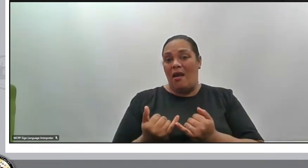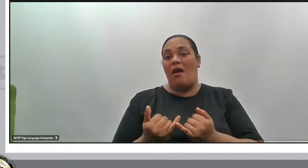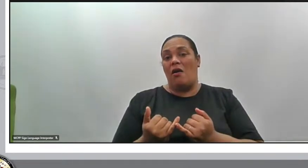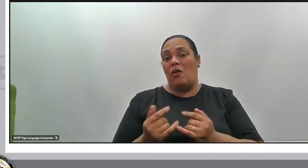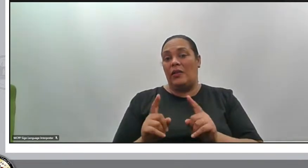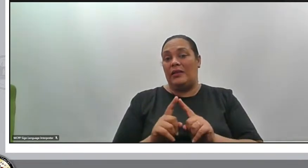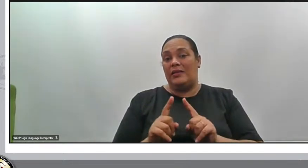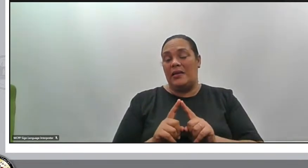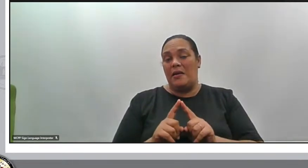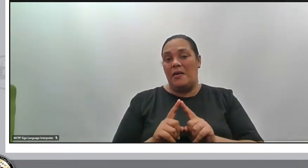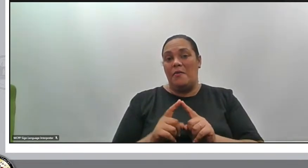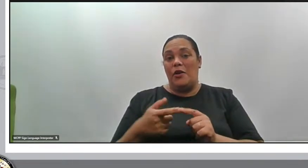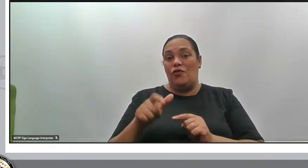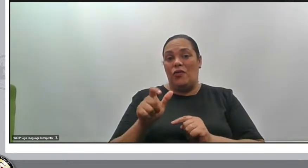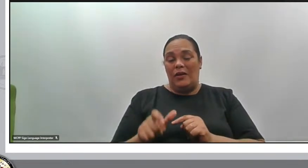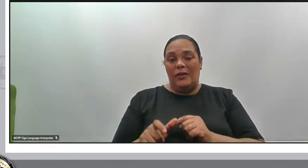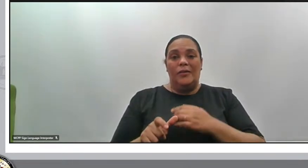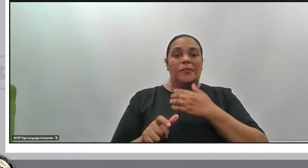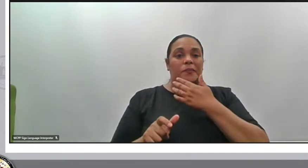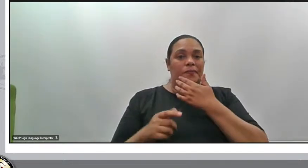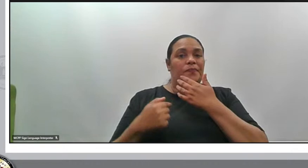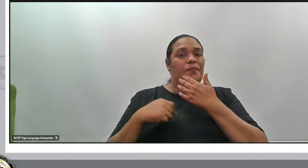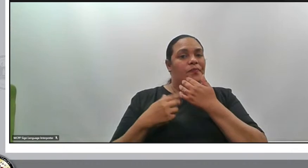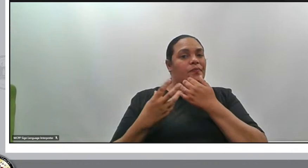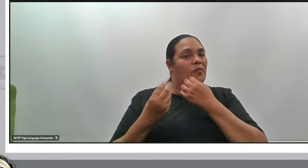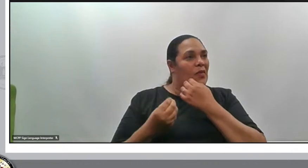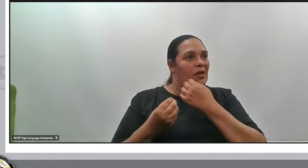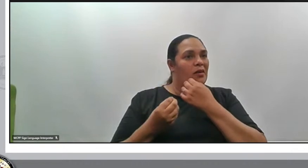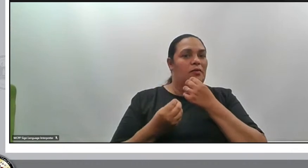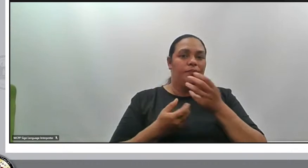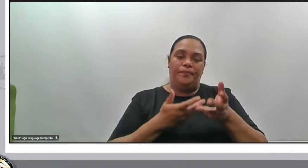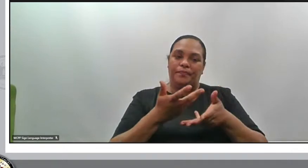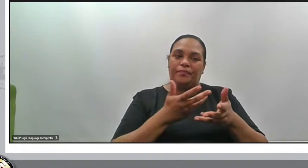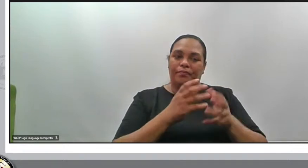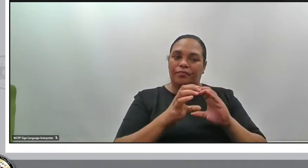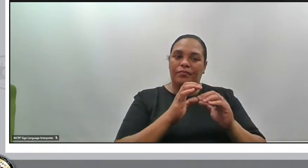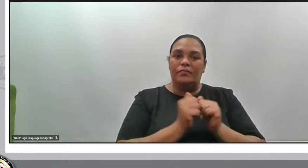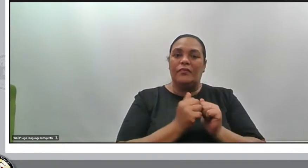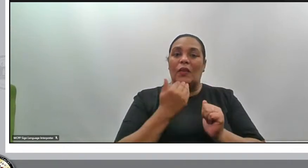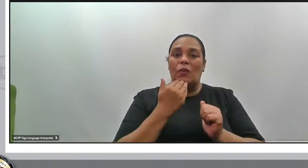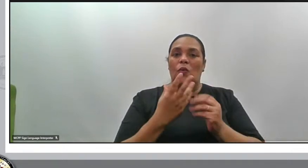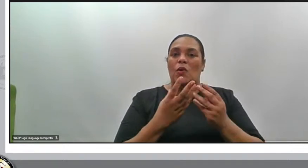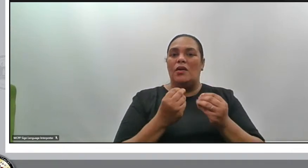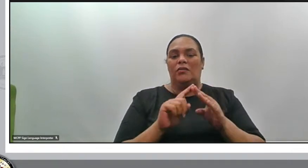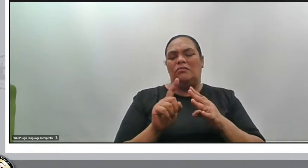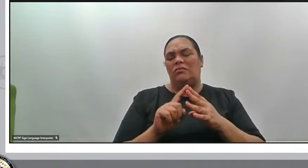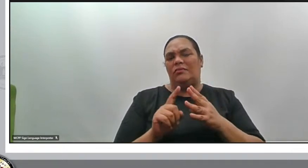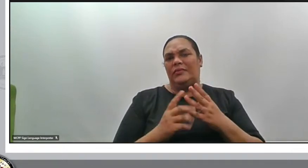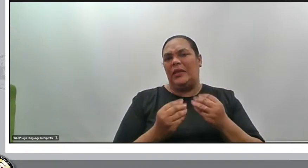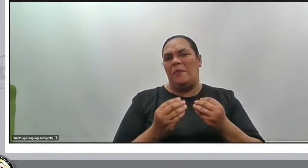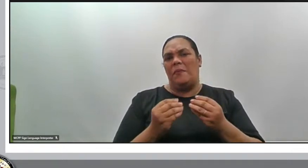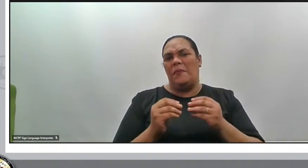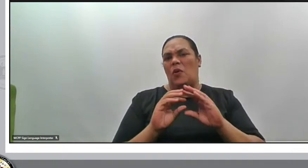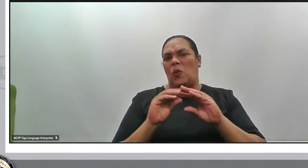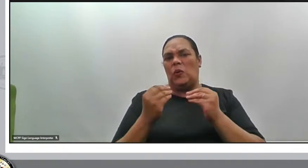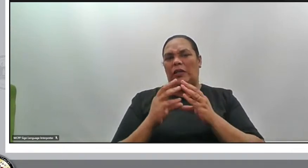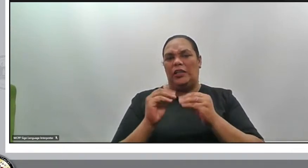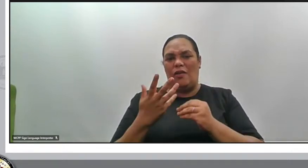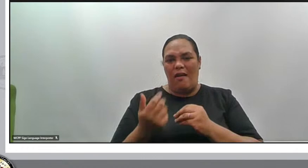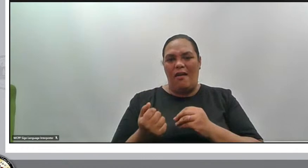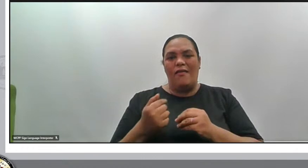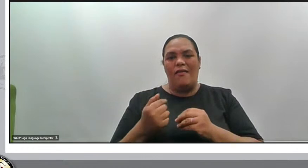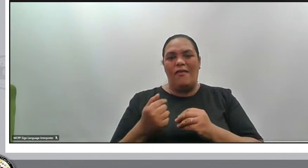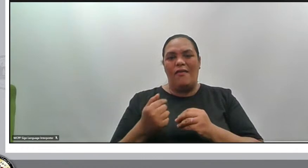well, Chair, we have been in conversation with a number of organizations that